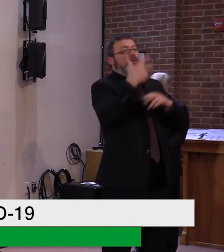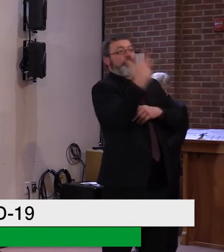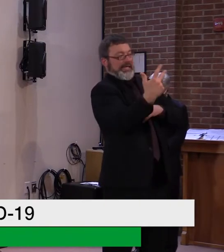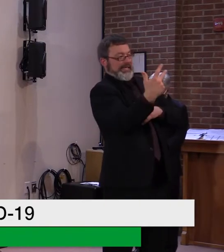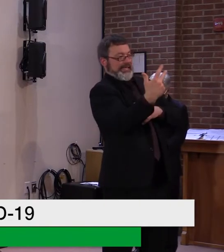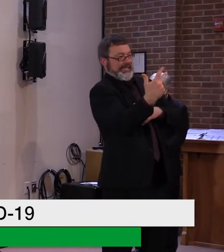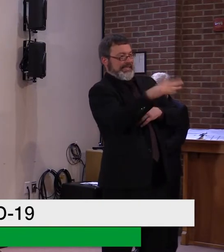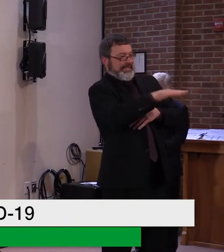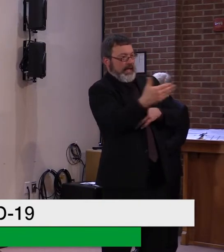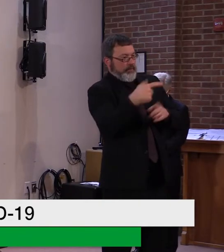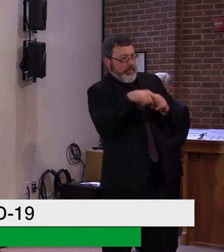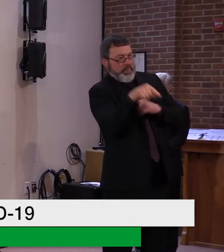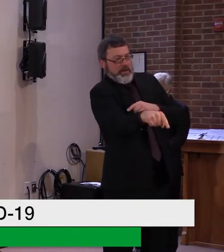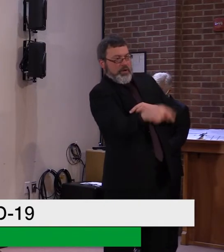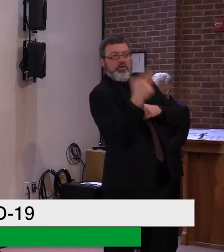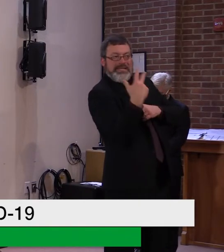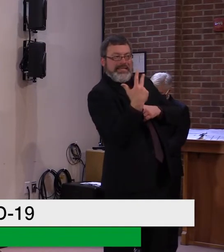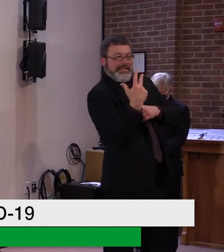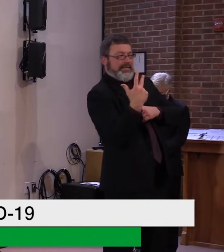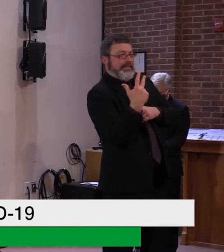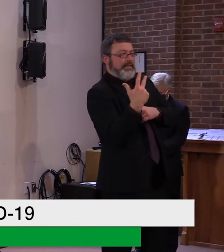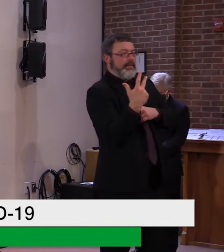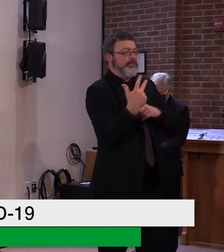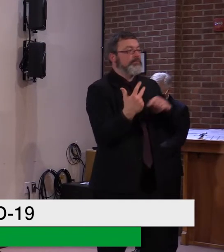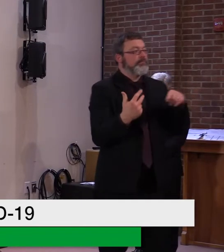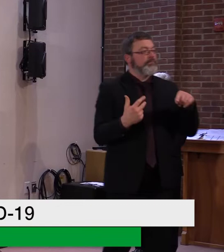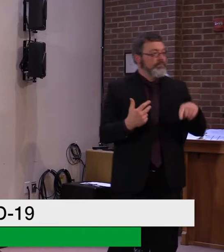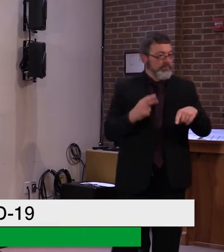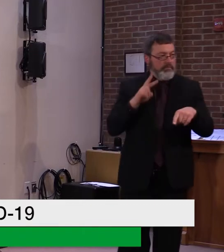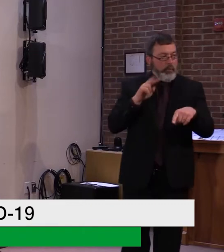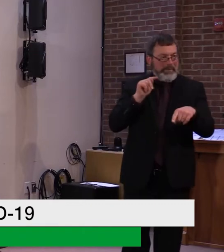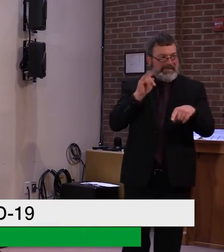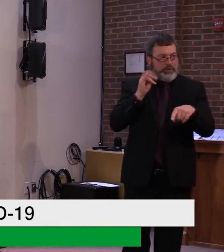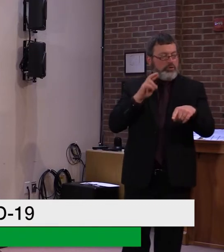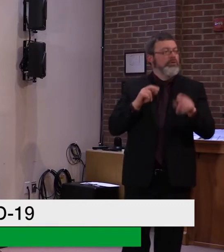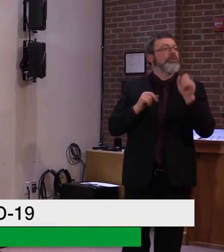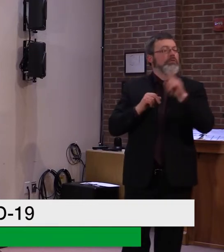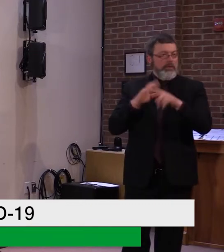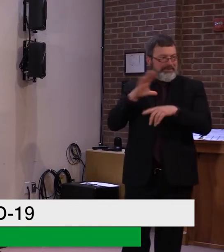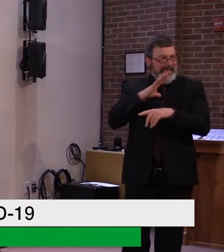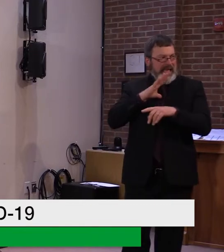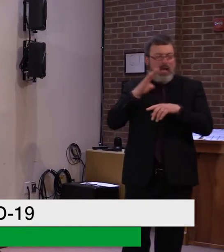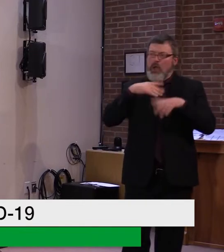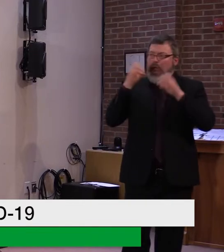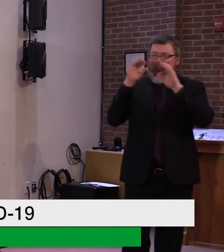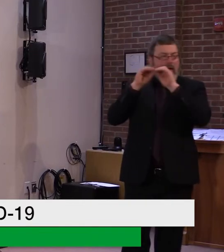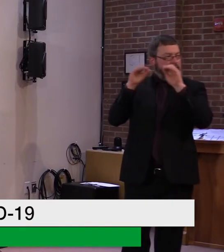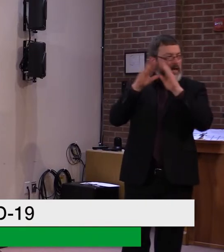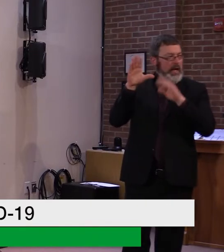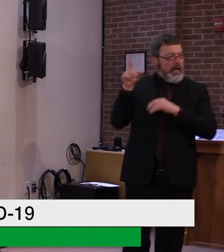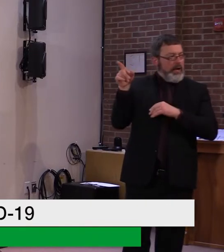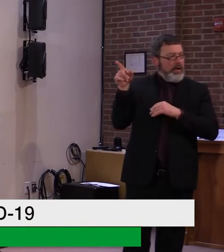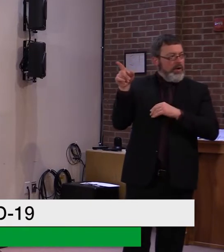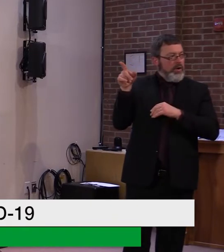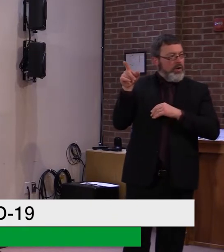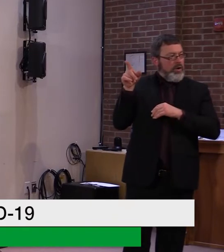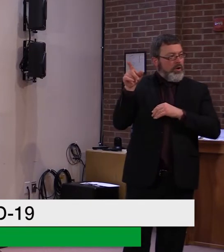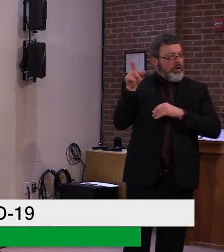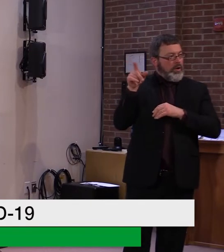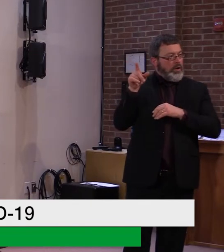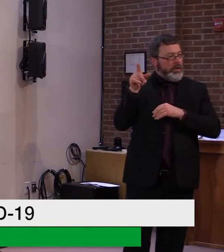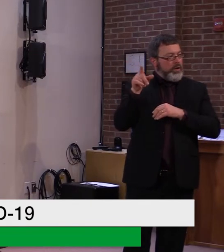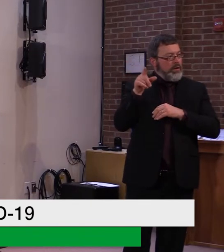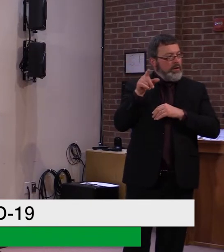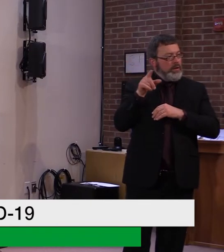to confirm that and um you know with the rutland outbreak you know the way that we first heard